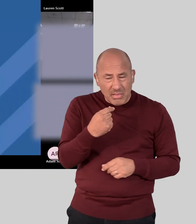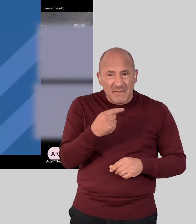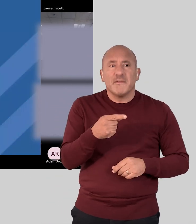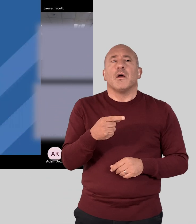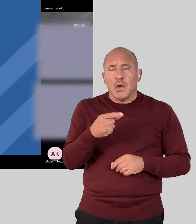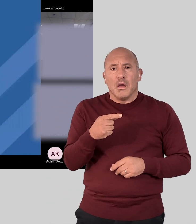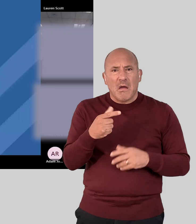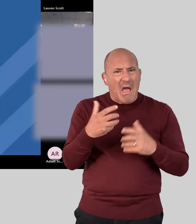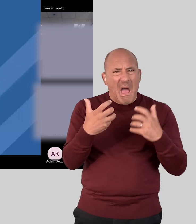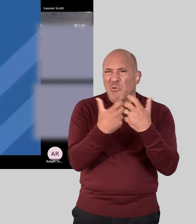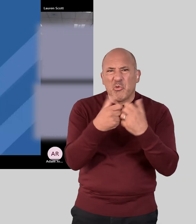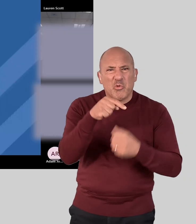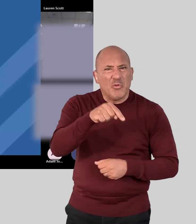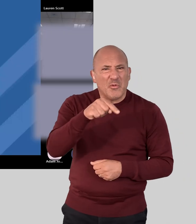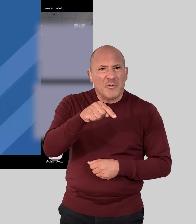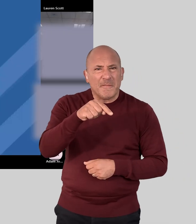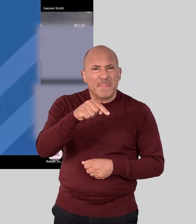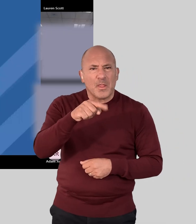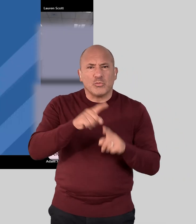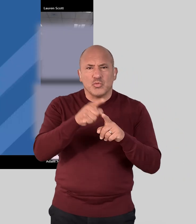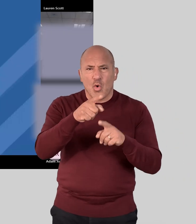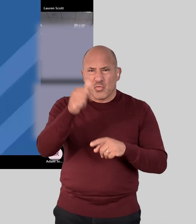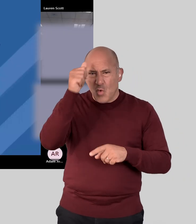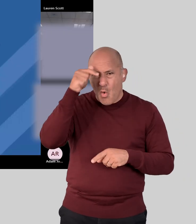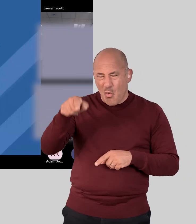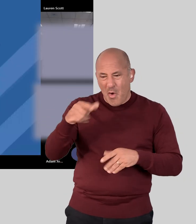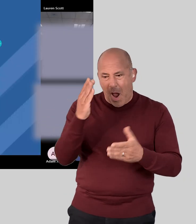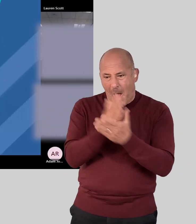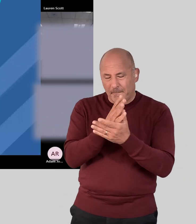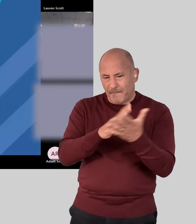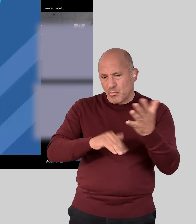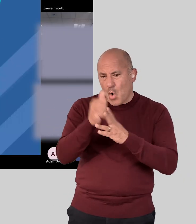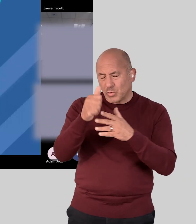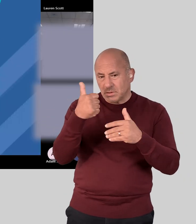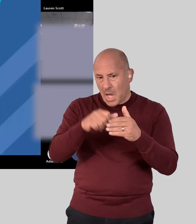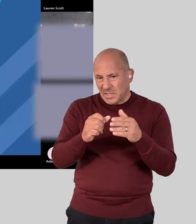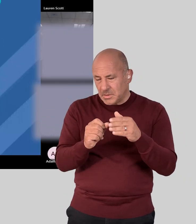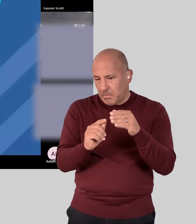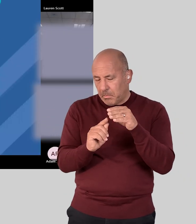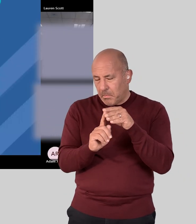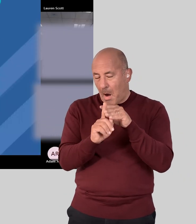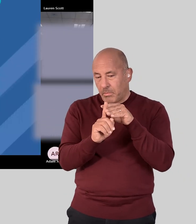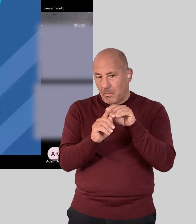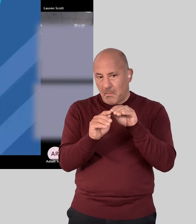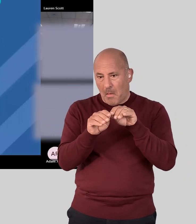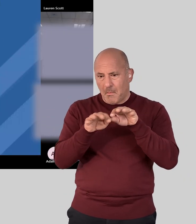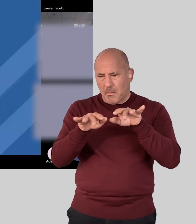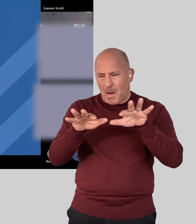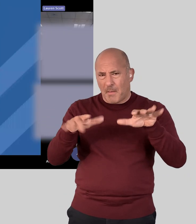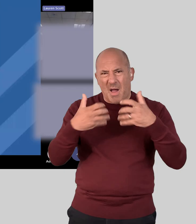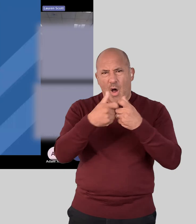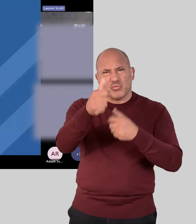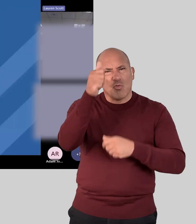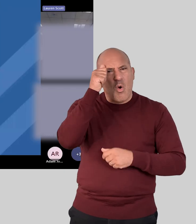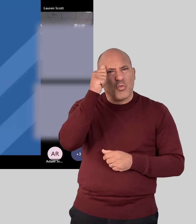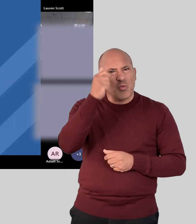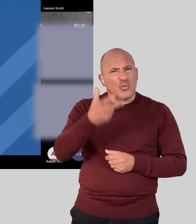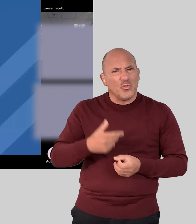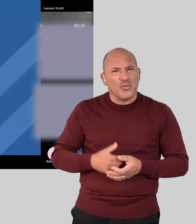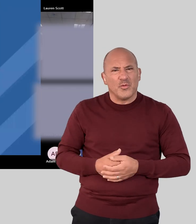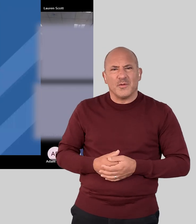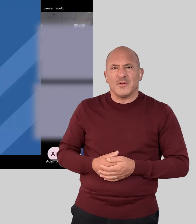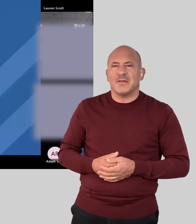Can new things be added to this list, and how does that happen? When do you know that